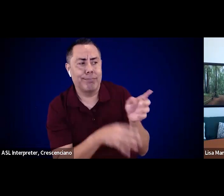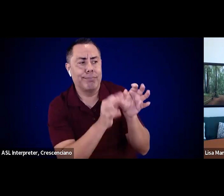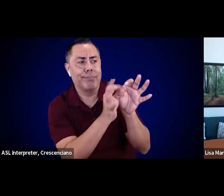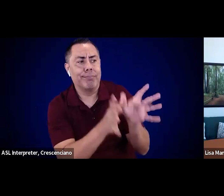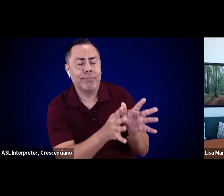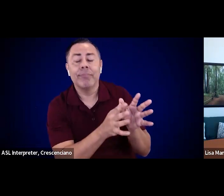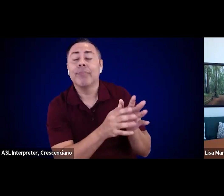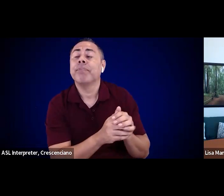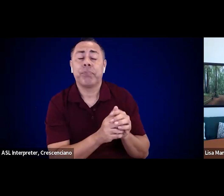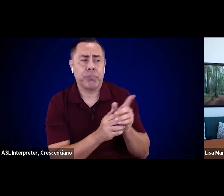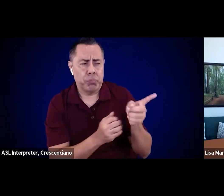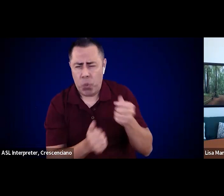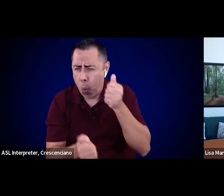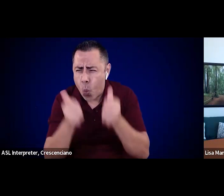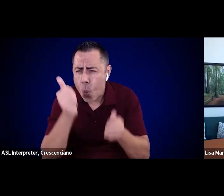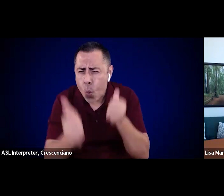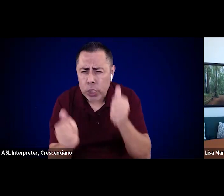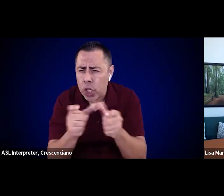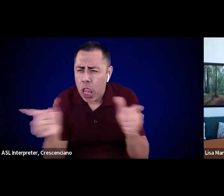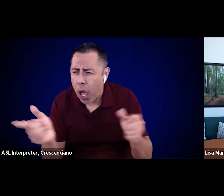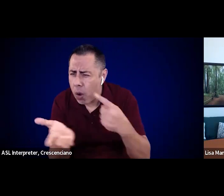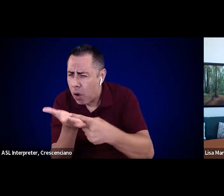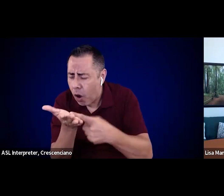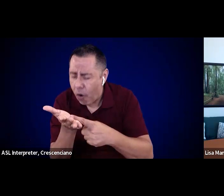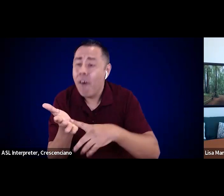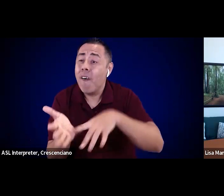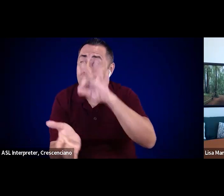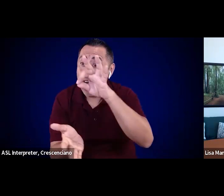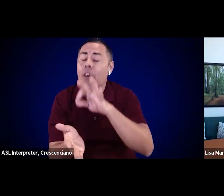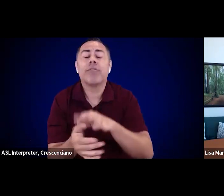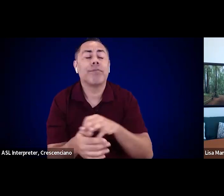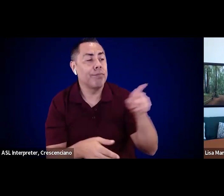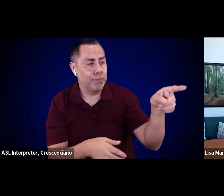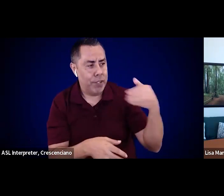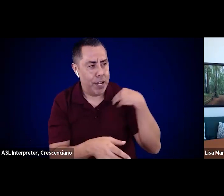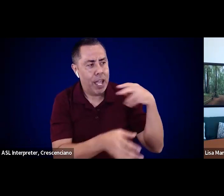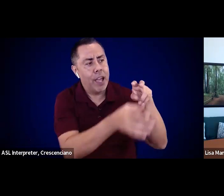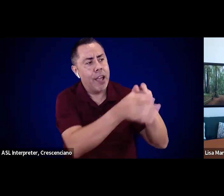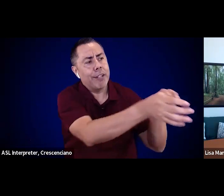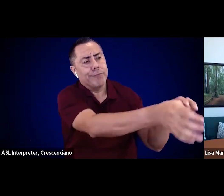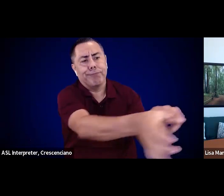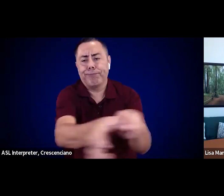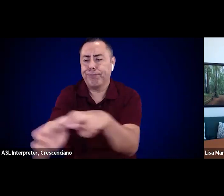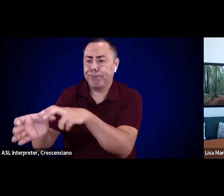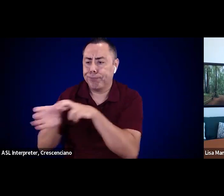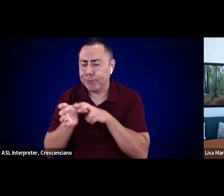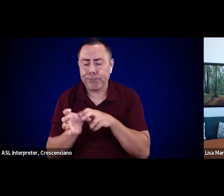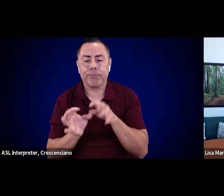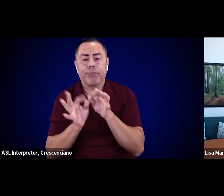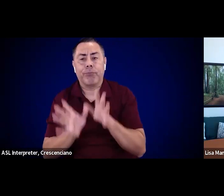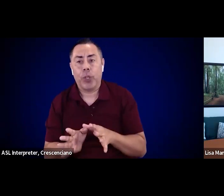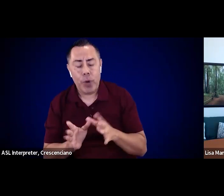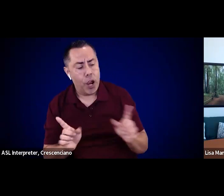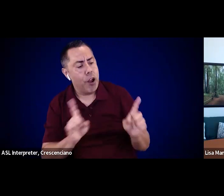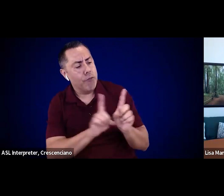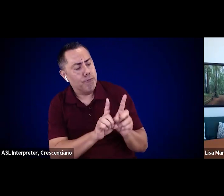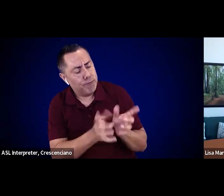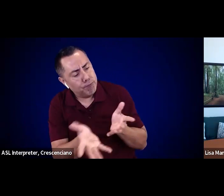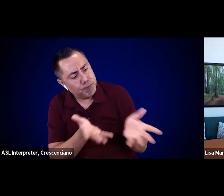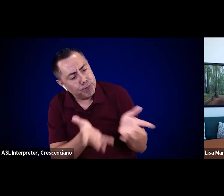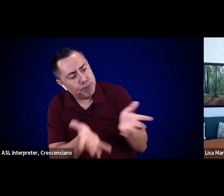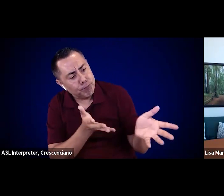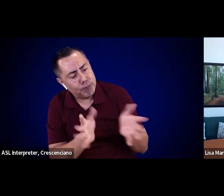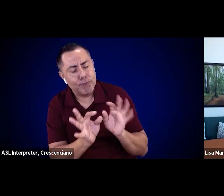language was identified, a representative was transported to the location and then stayed with the constituent, providing